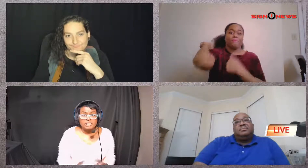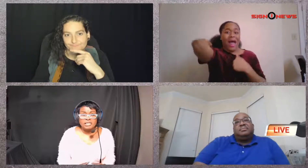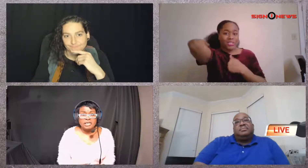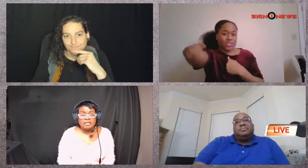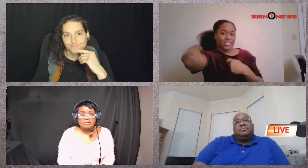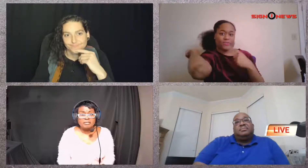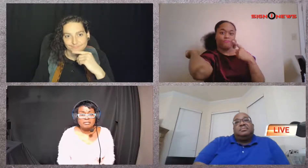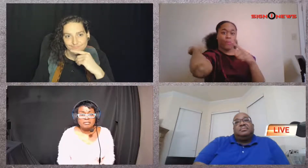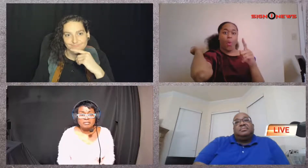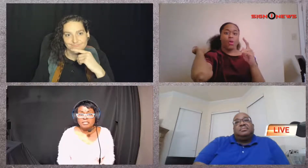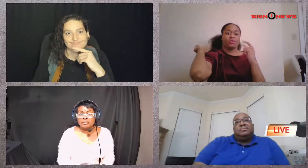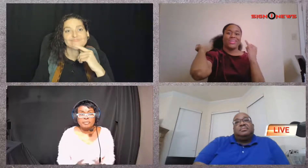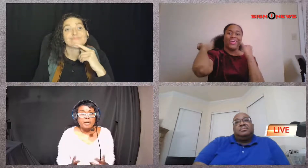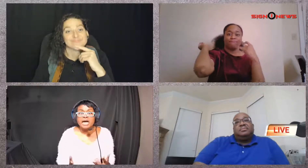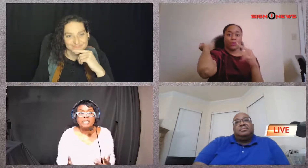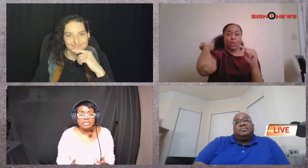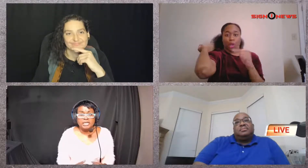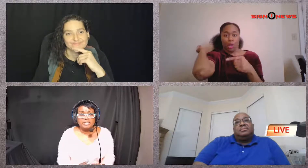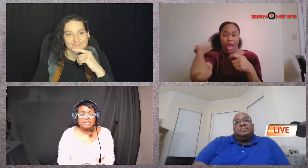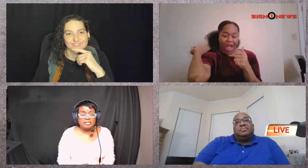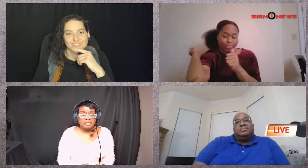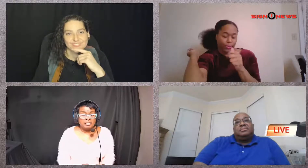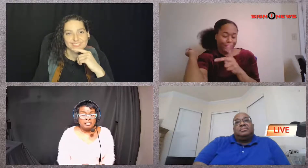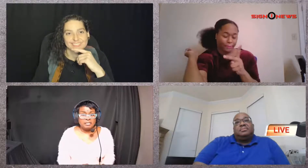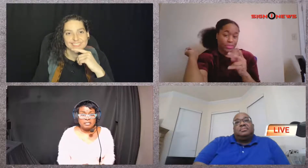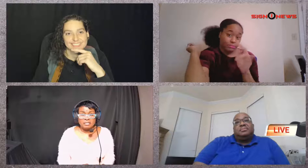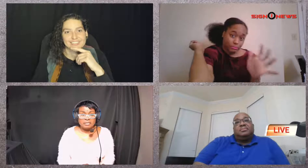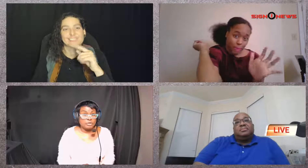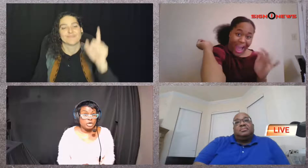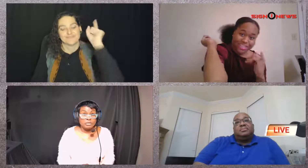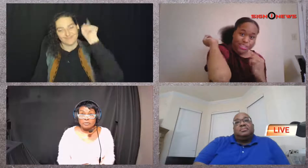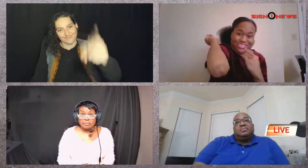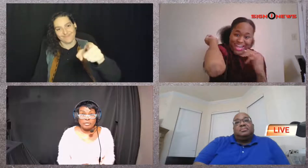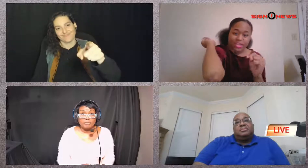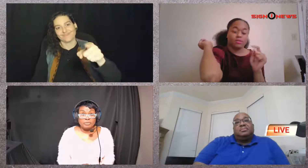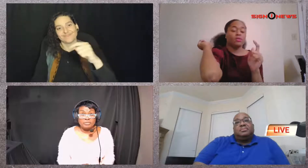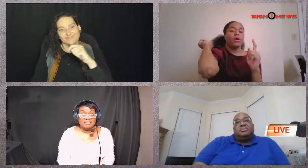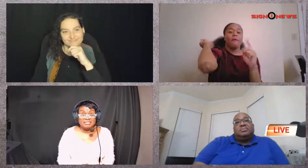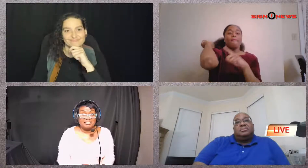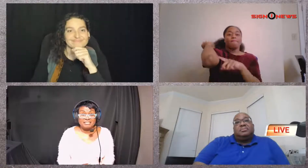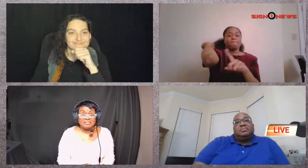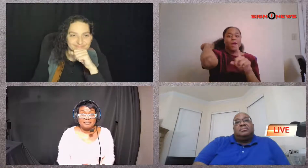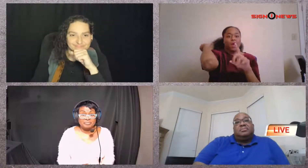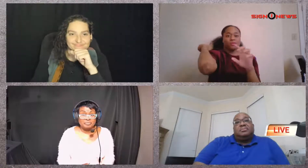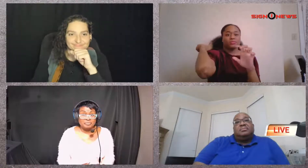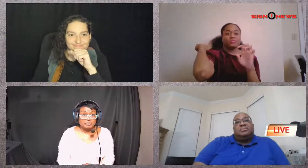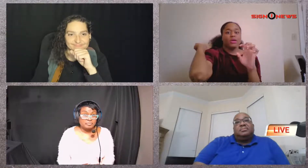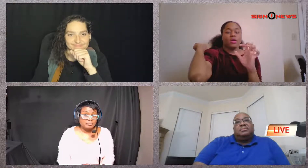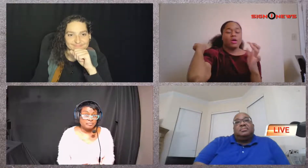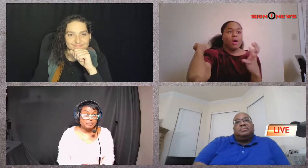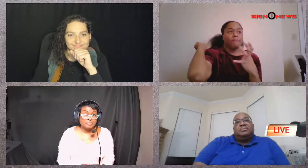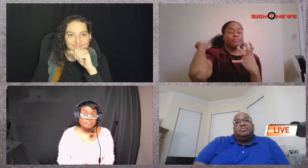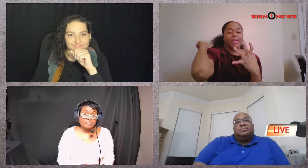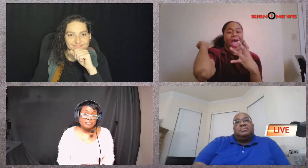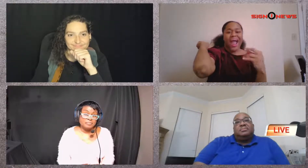Did I make a mistake? Apologize if you hurt other people.